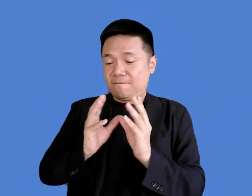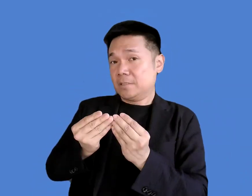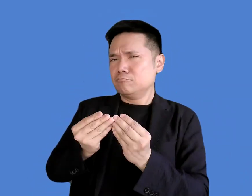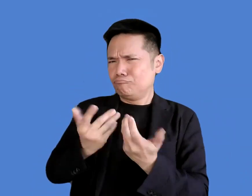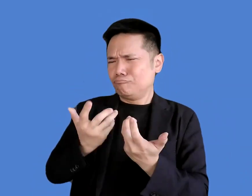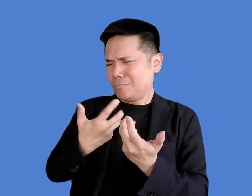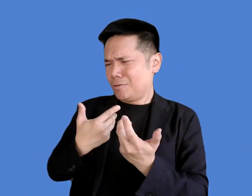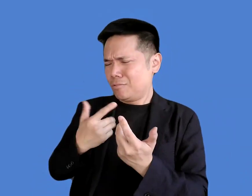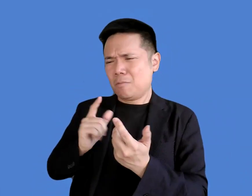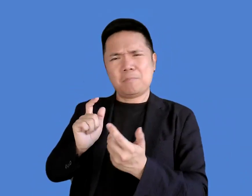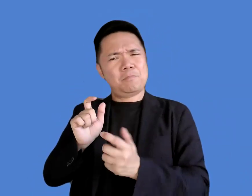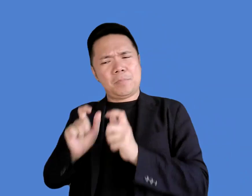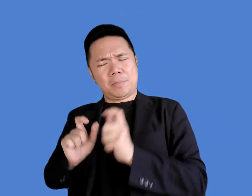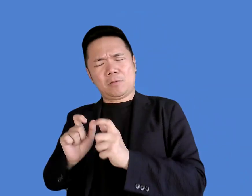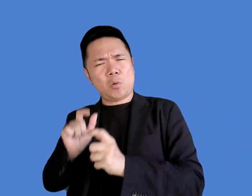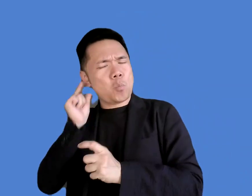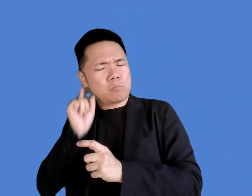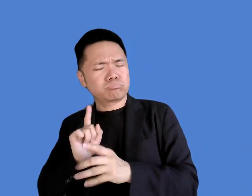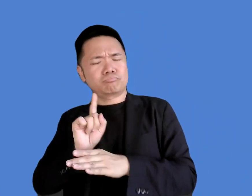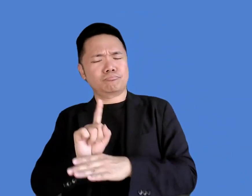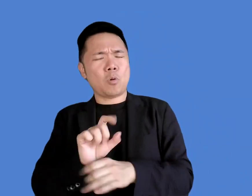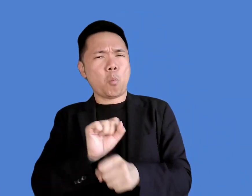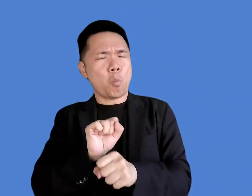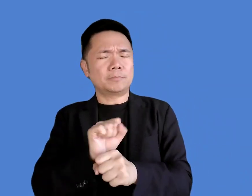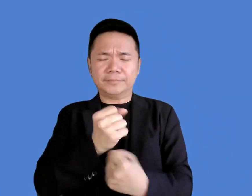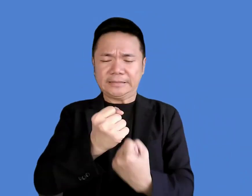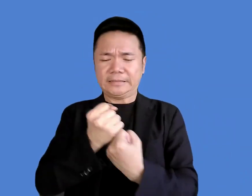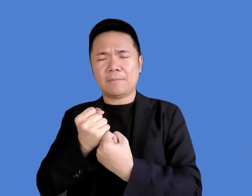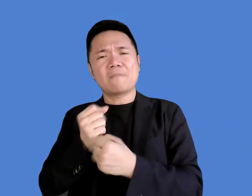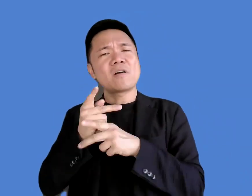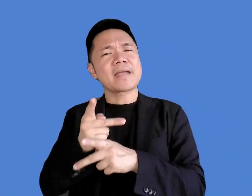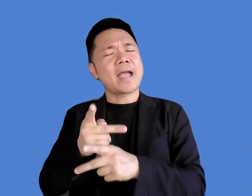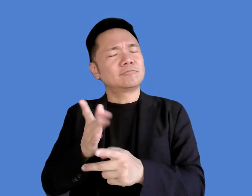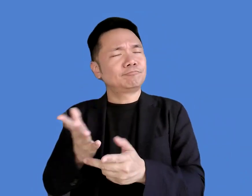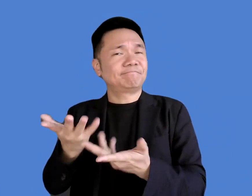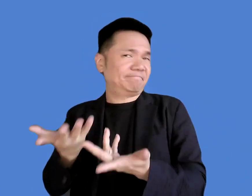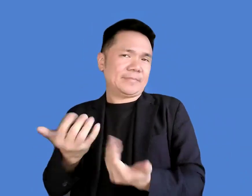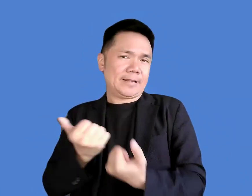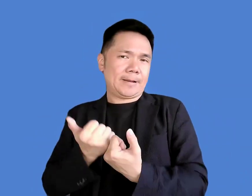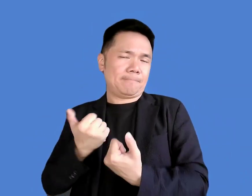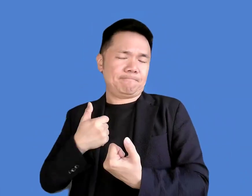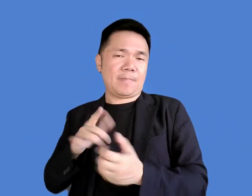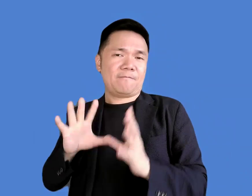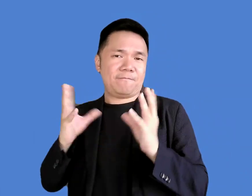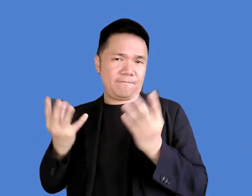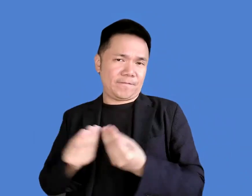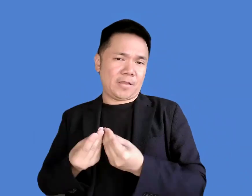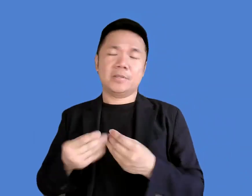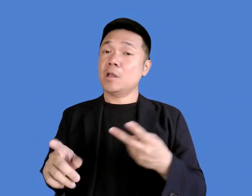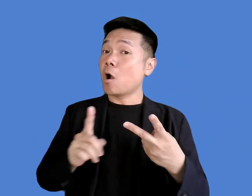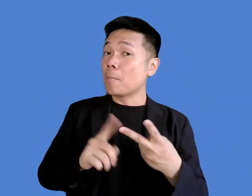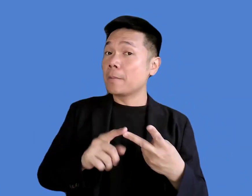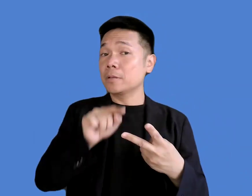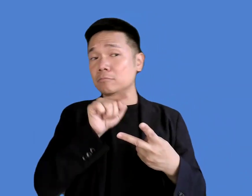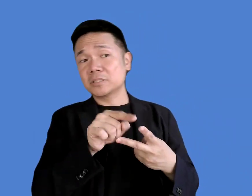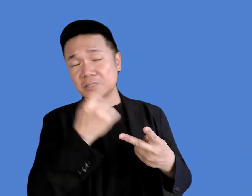workplaces, potentially through providing employer-supported care services. This could be looking at the marketplace. How